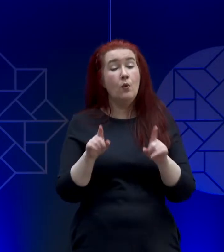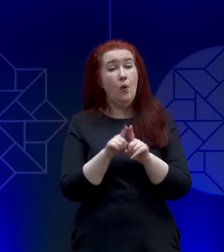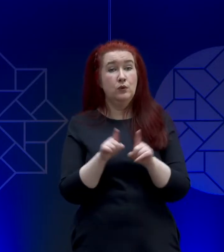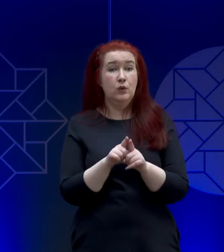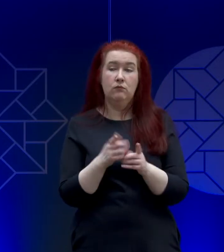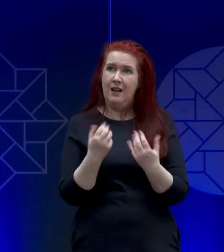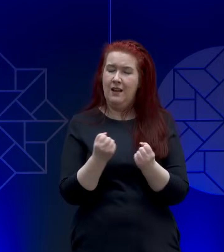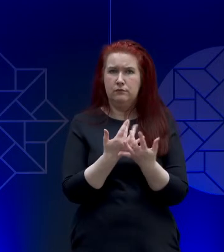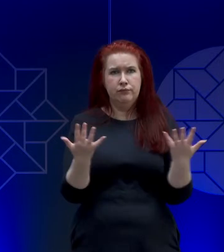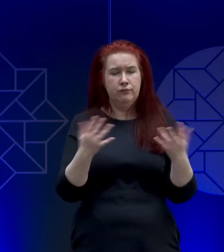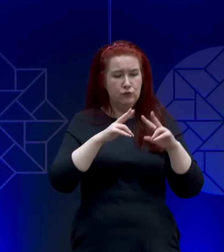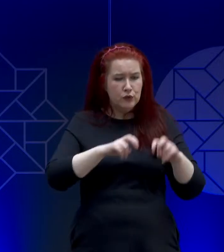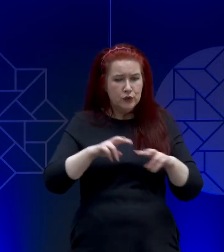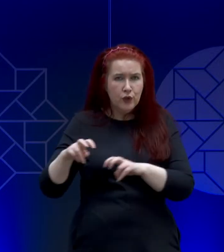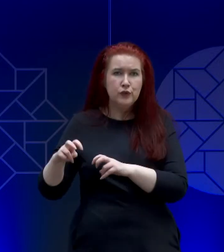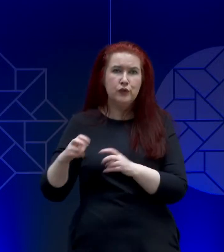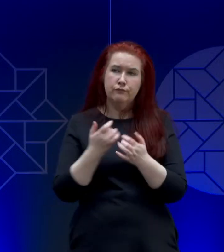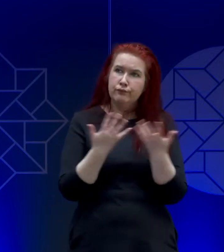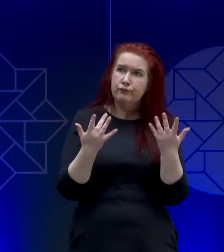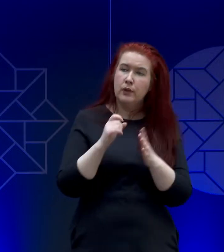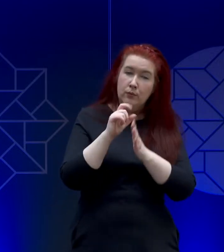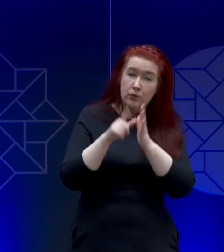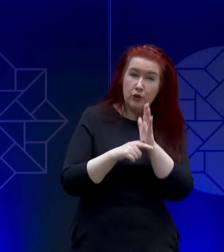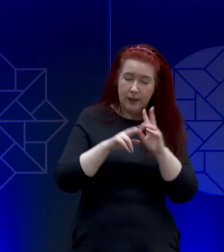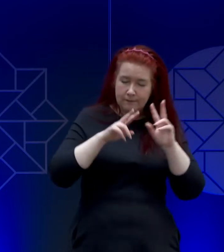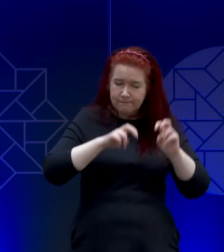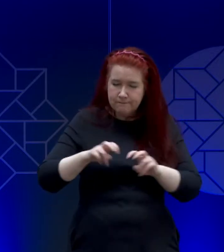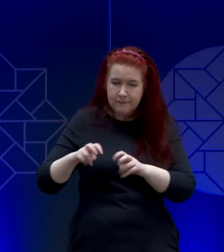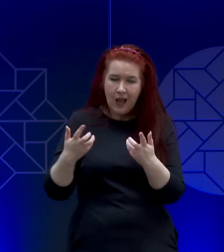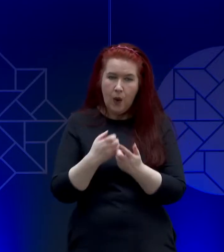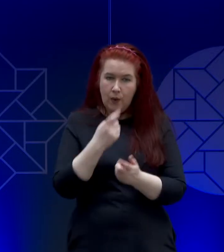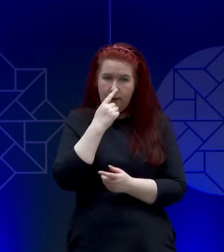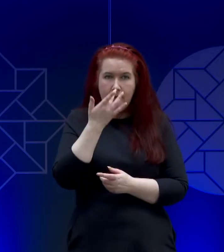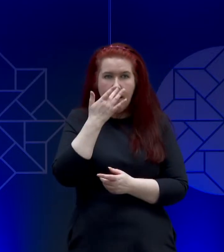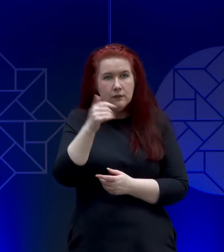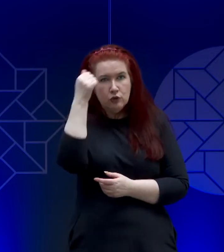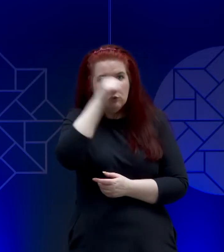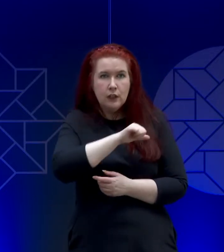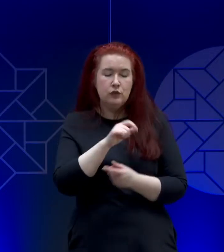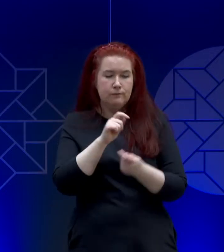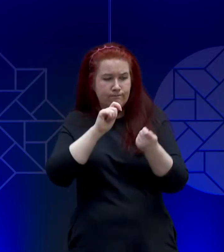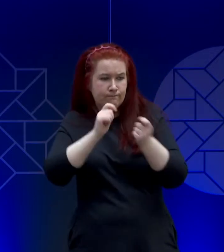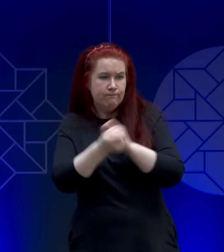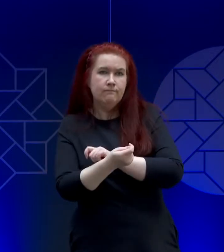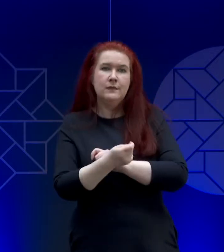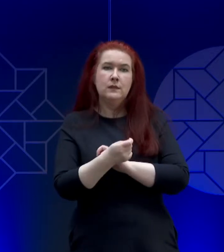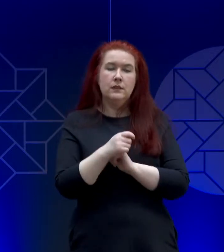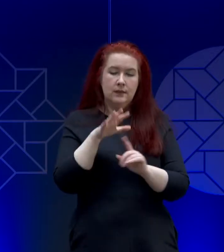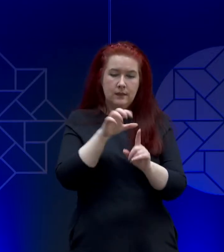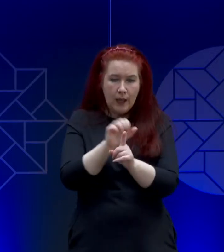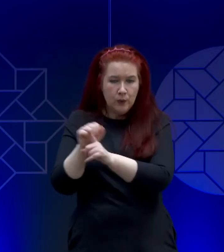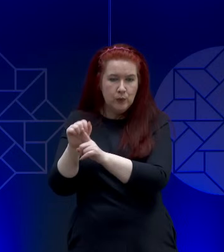multiple projects, looking into the ways AI can transform diagnosis and treatment in the years to